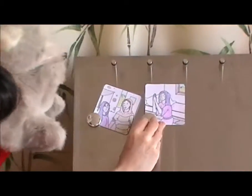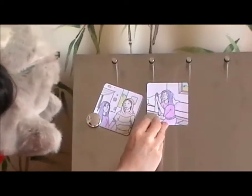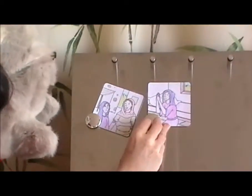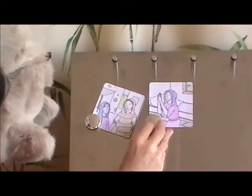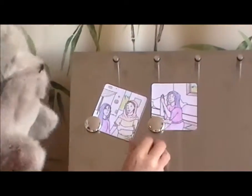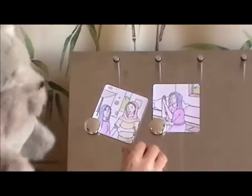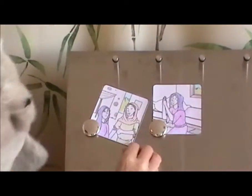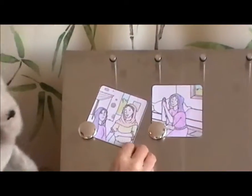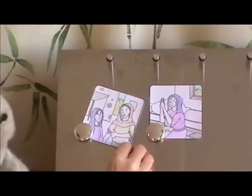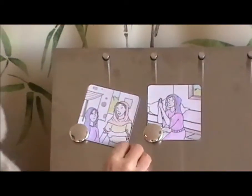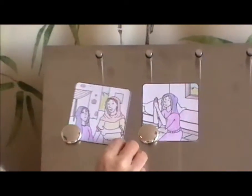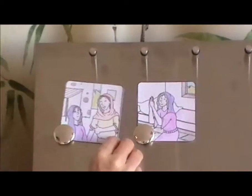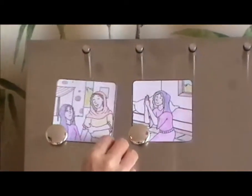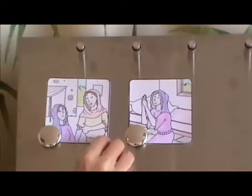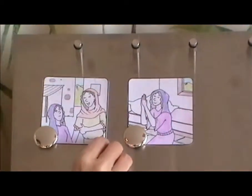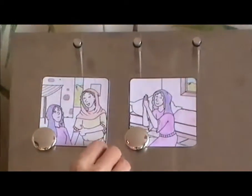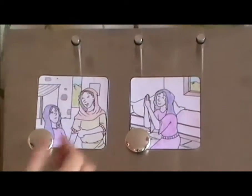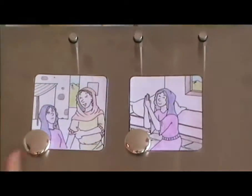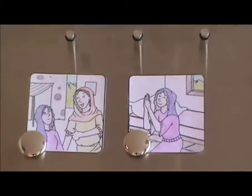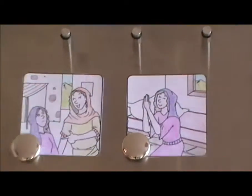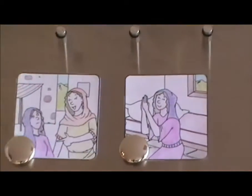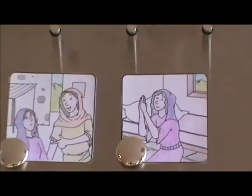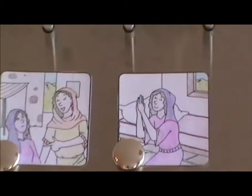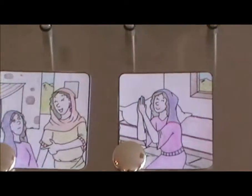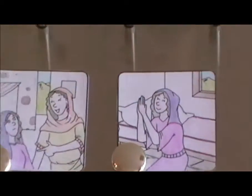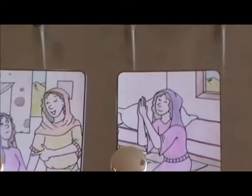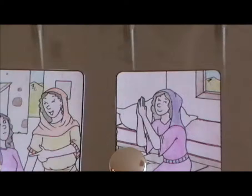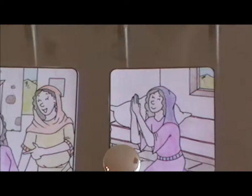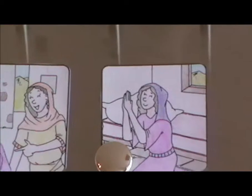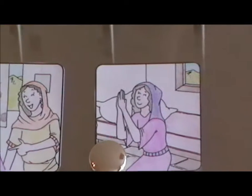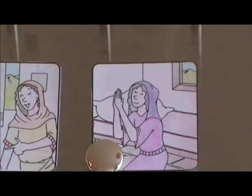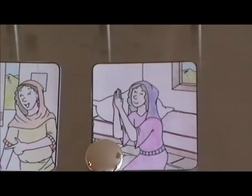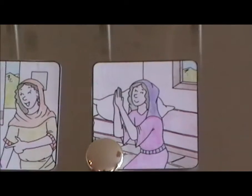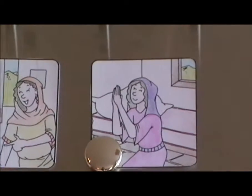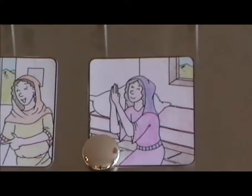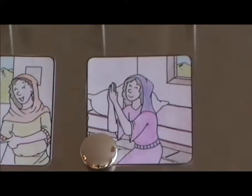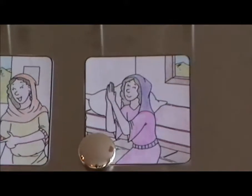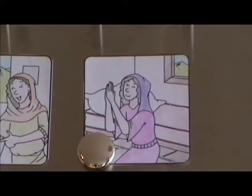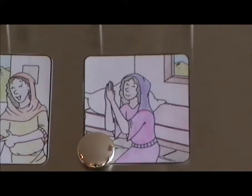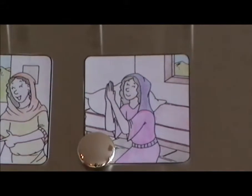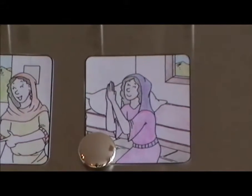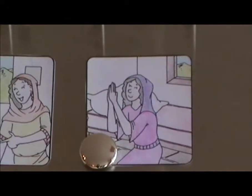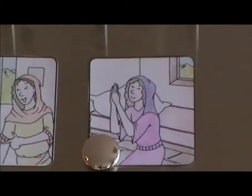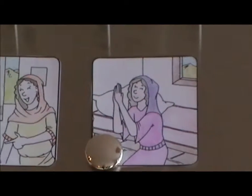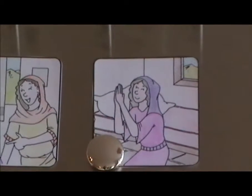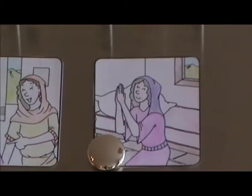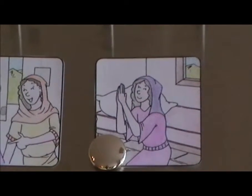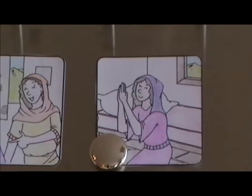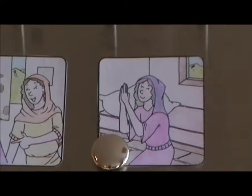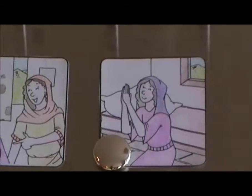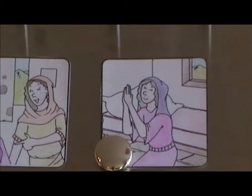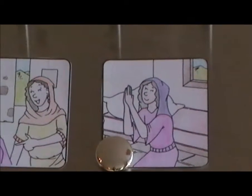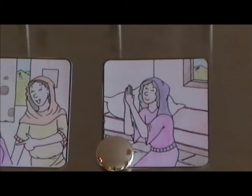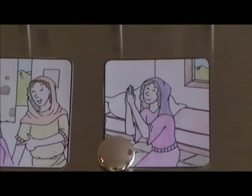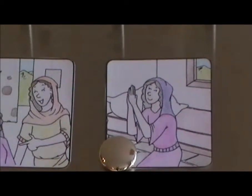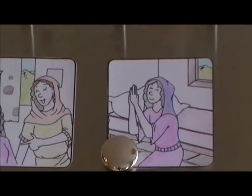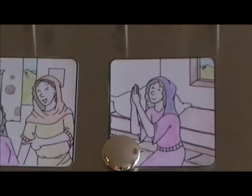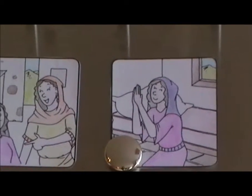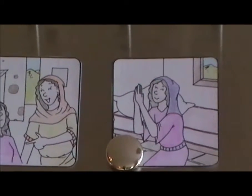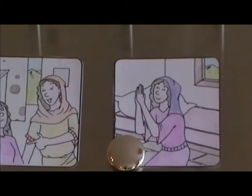There she is, praying to God. And she also prayed to him when she went to the temple. And there was a priest